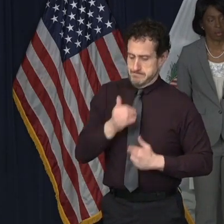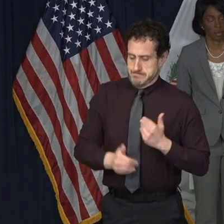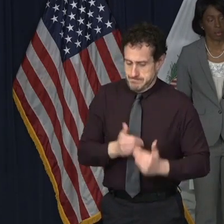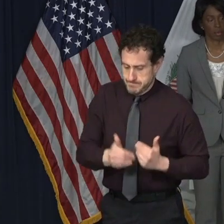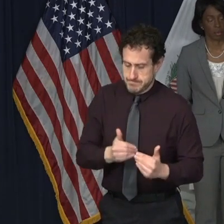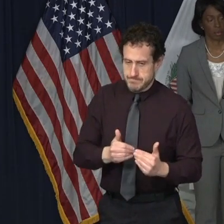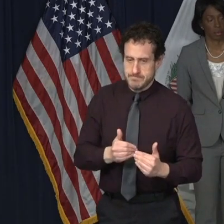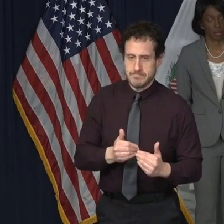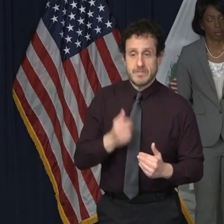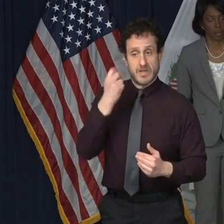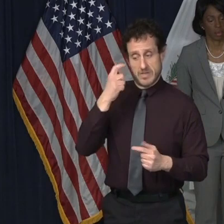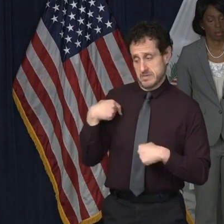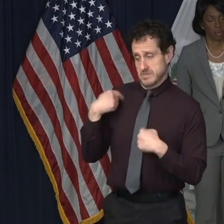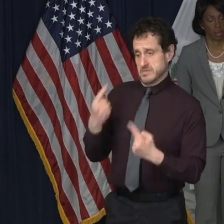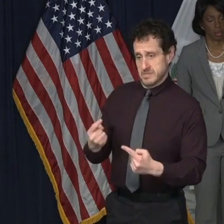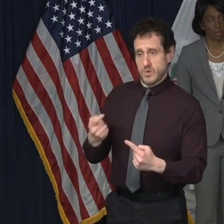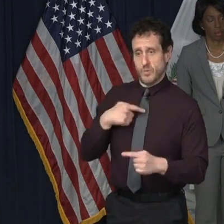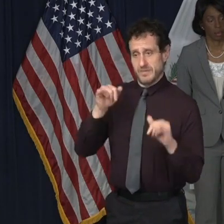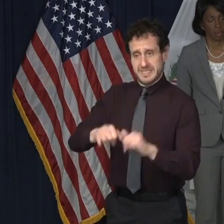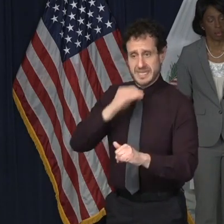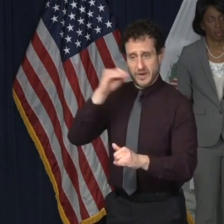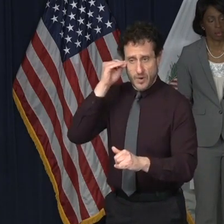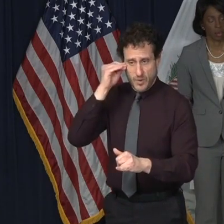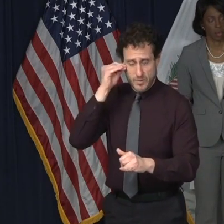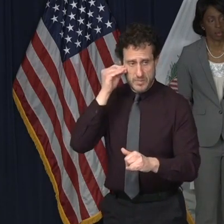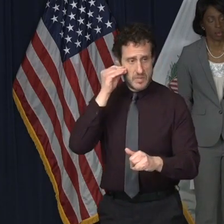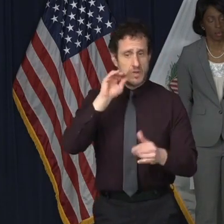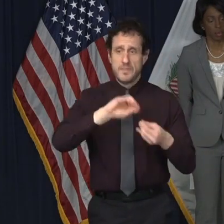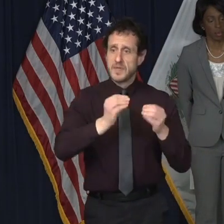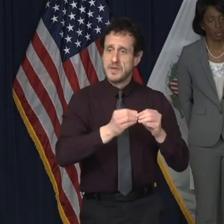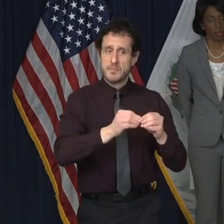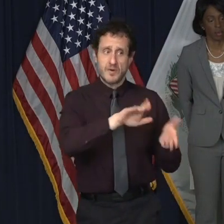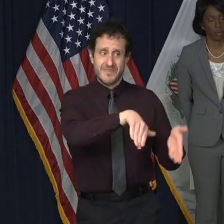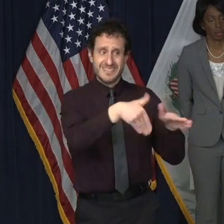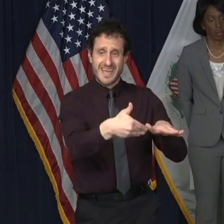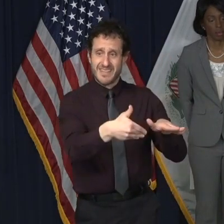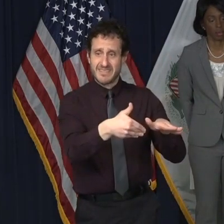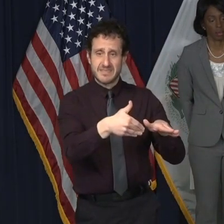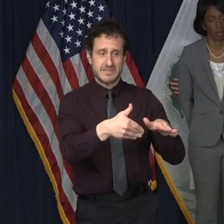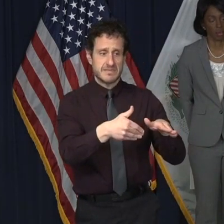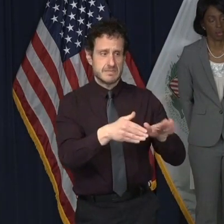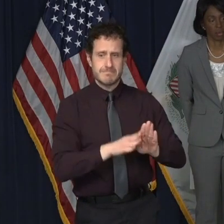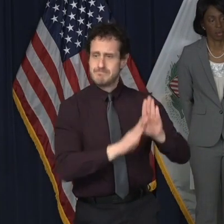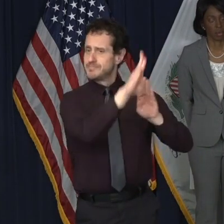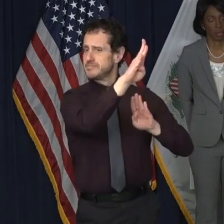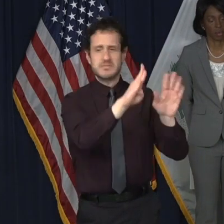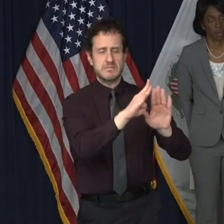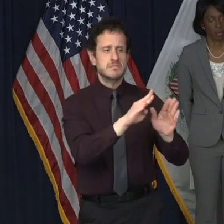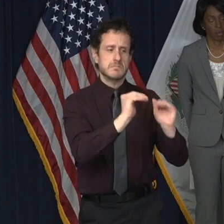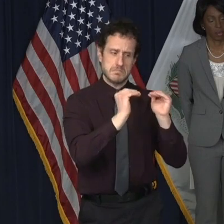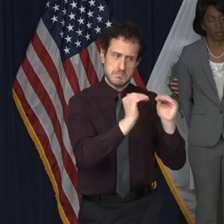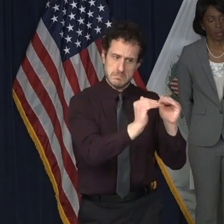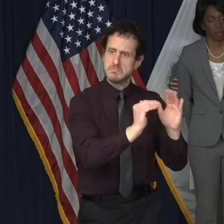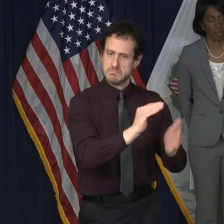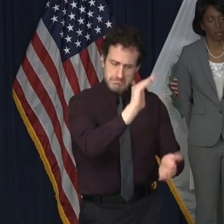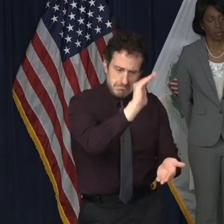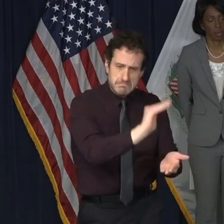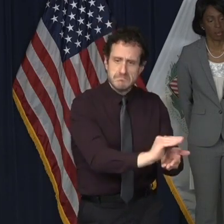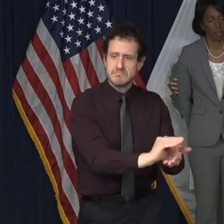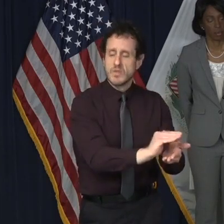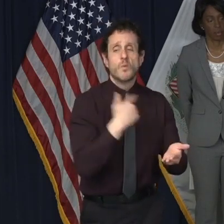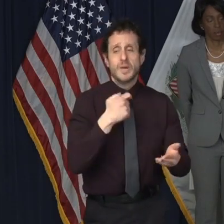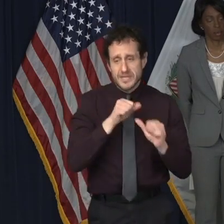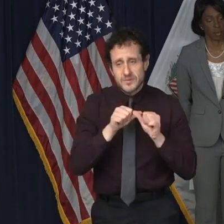scenario are working, and we need to keep going a little while longer to finish the job.